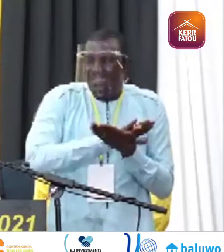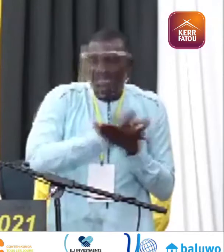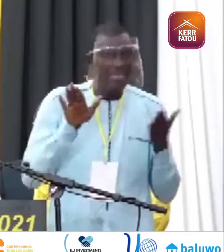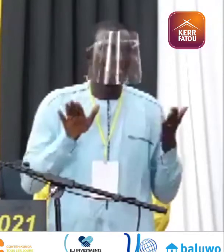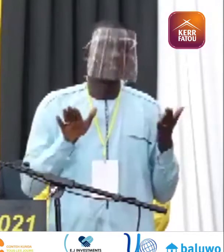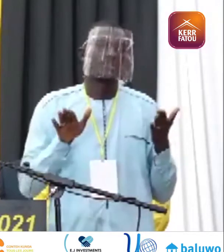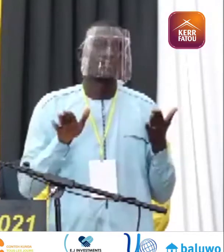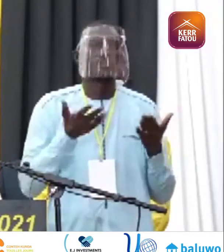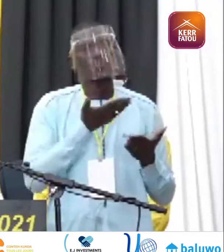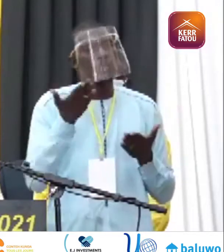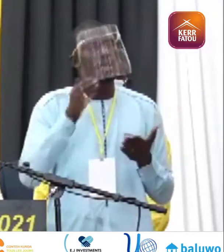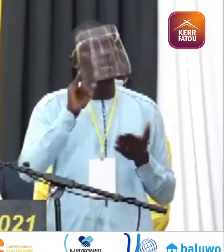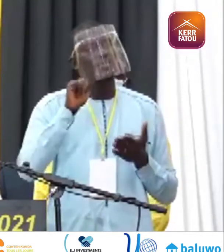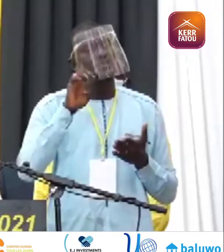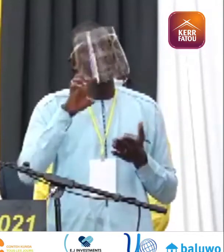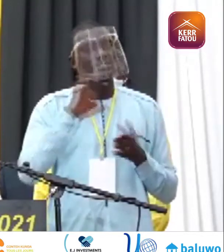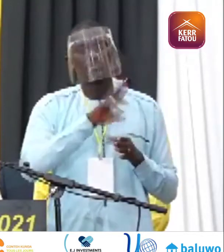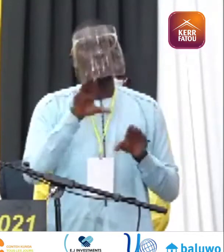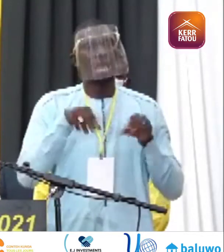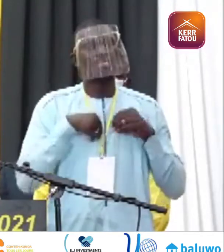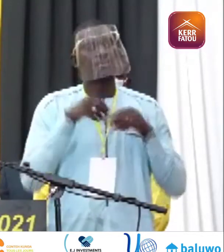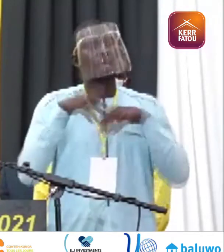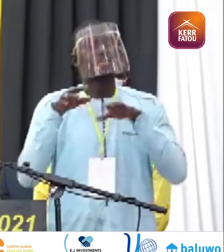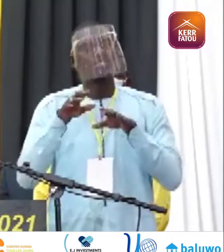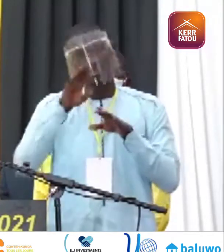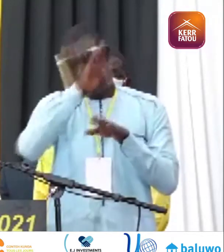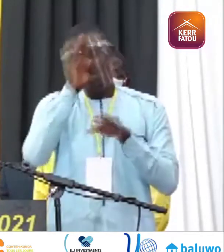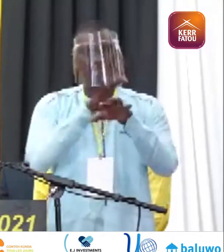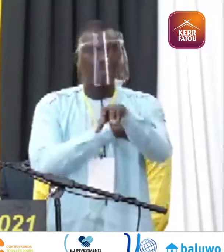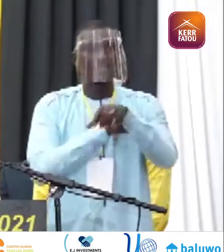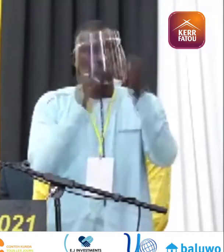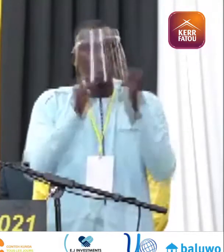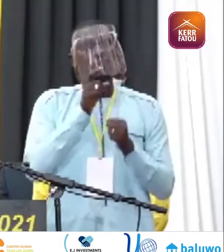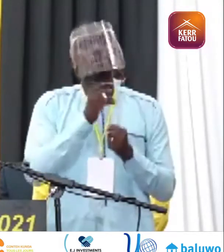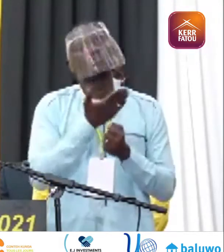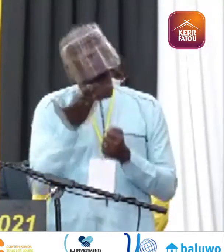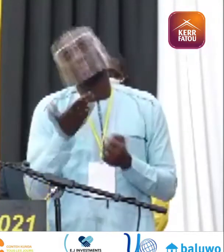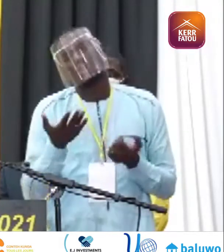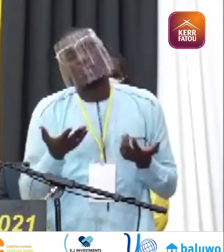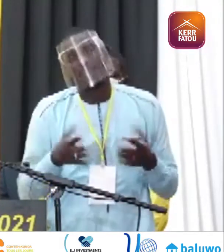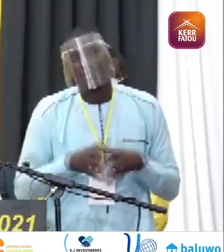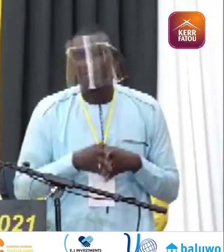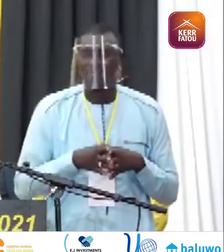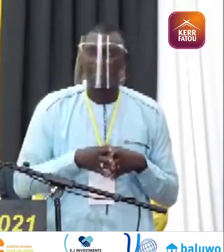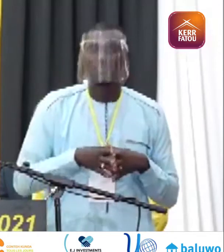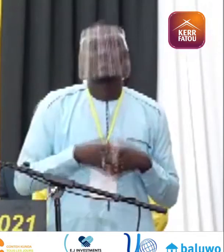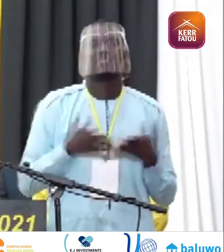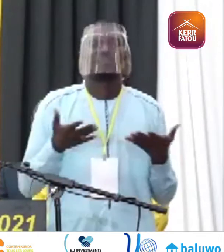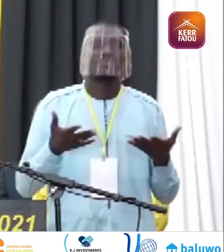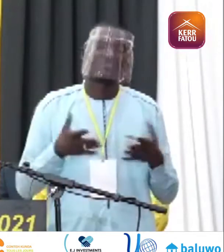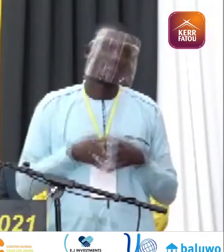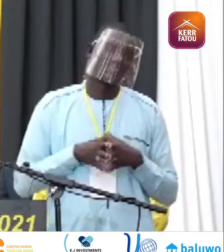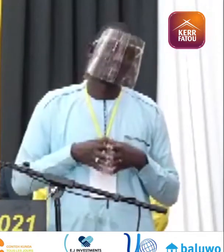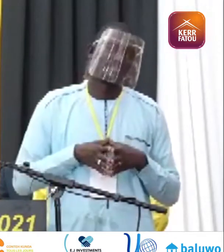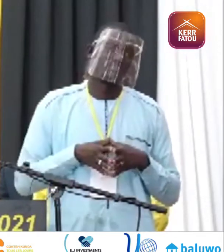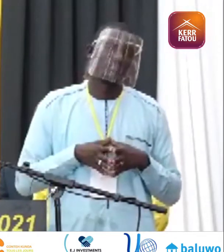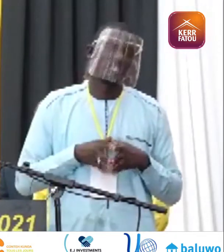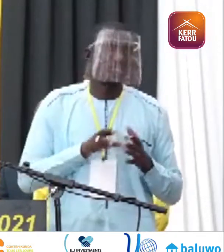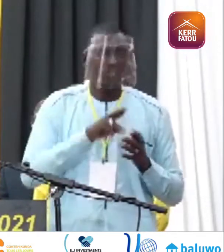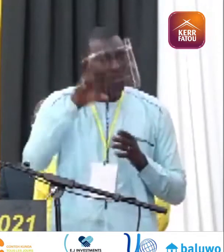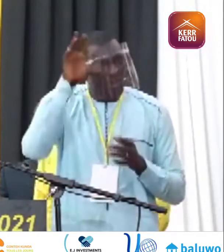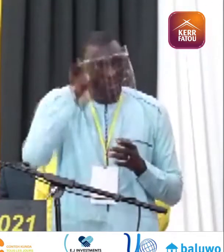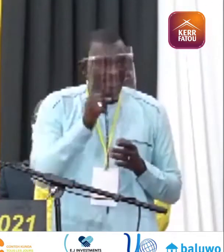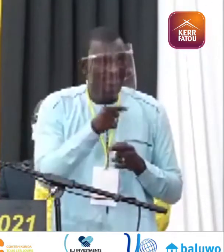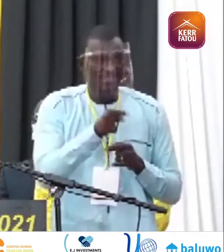is nothing as simple as that. Not even a grade 12, even a grade 6 student would understand that language.